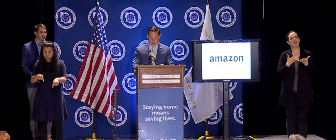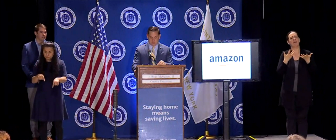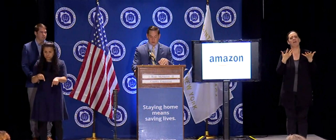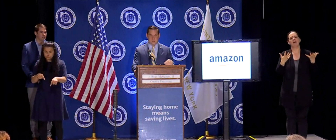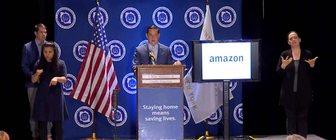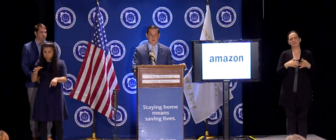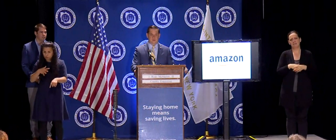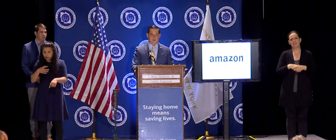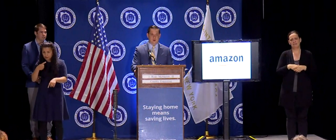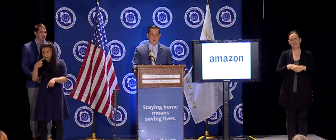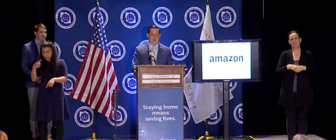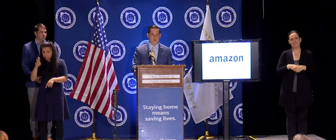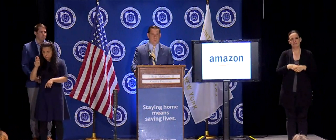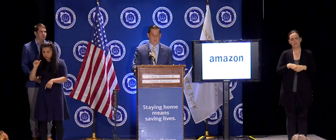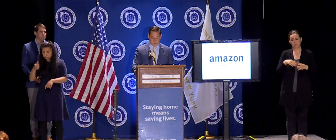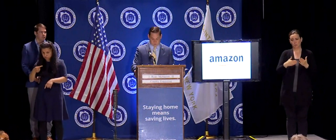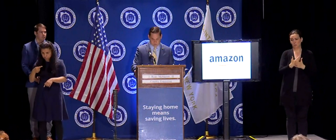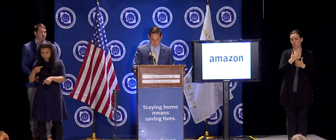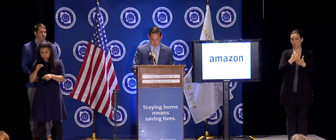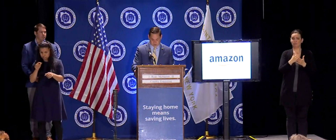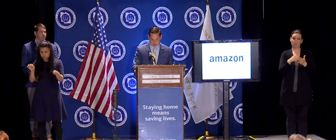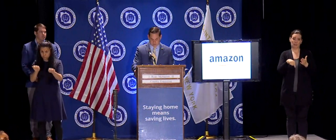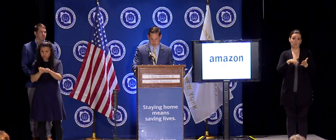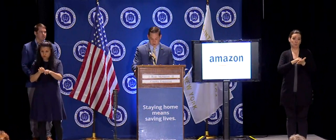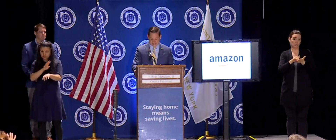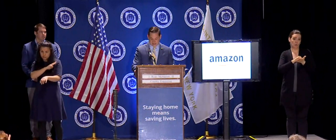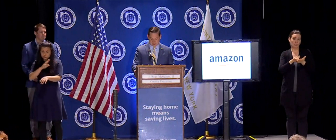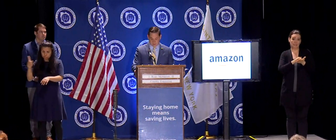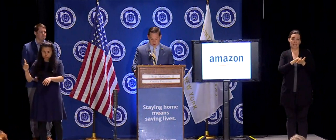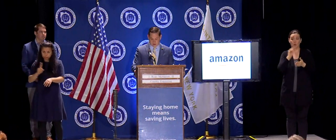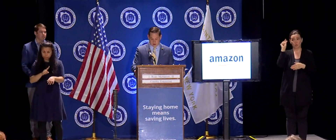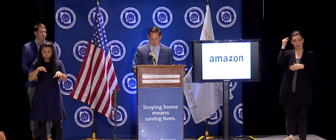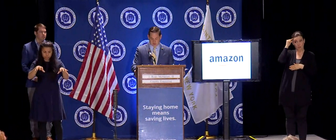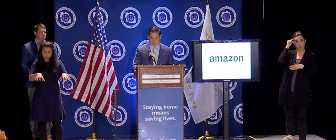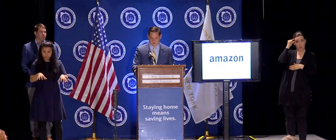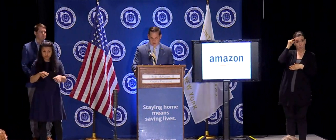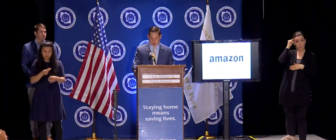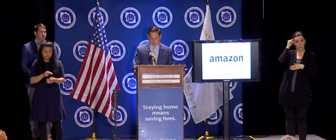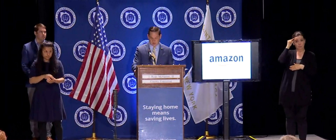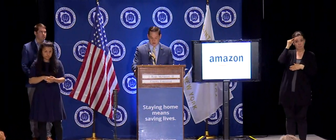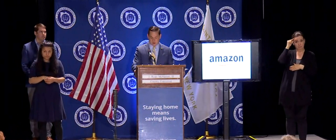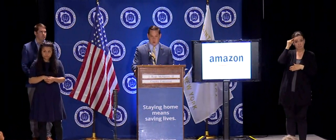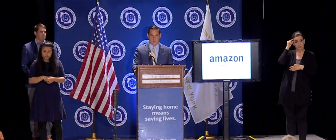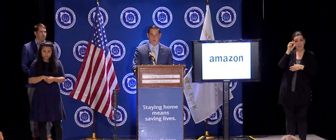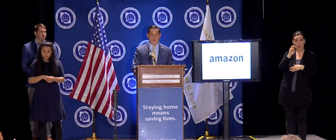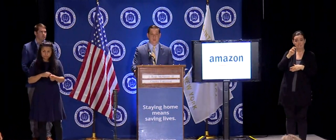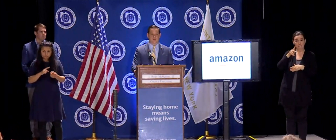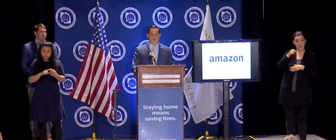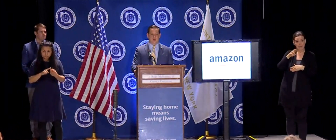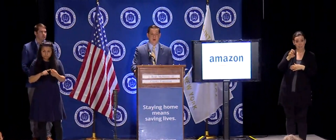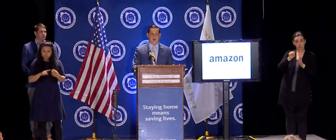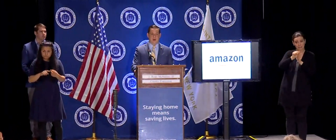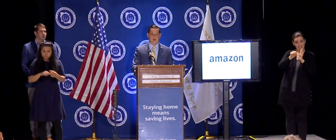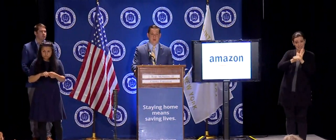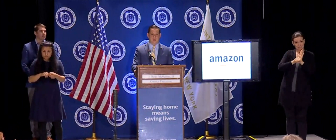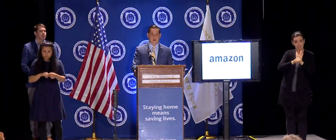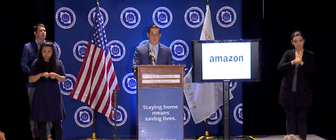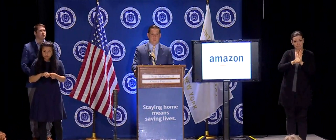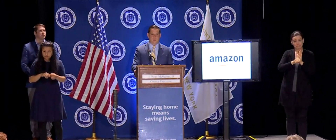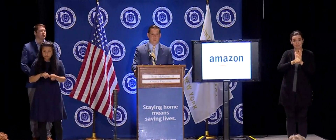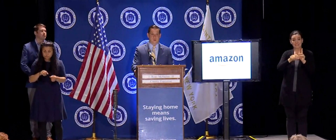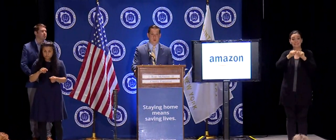certainly New York State, Governor Cuomo, the Empire State Development team, Jim Fail and Geo Holmquist had